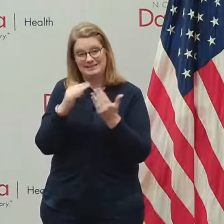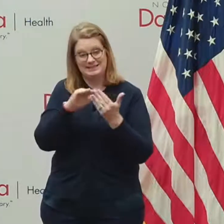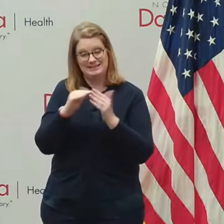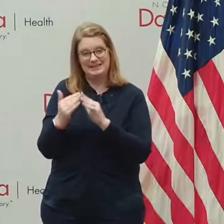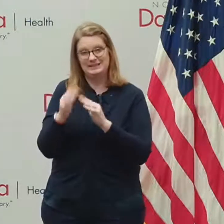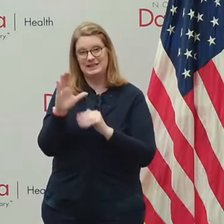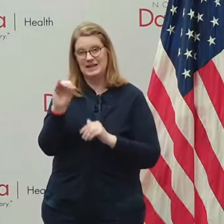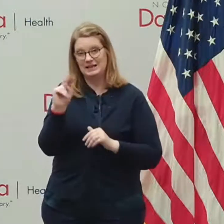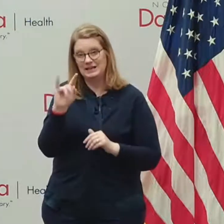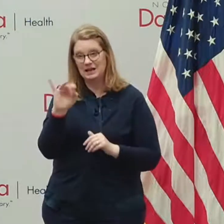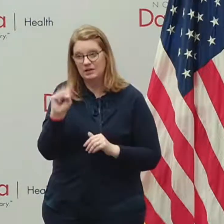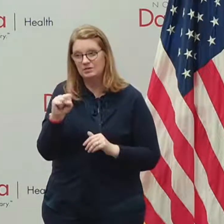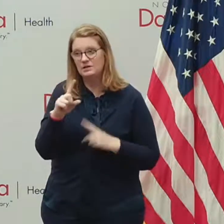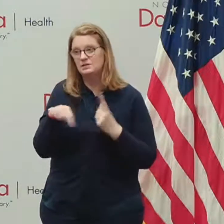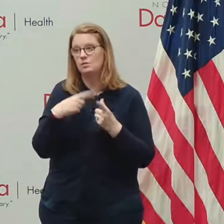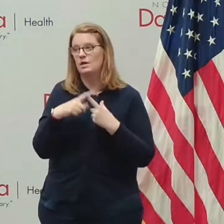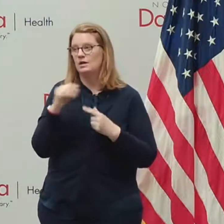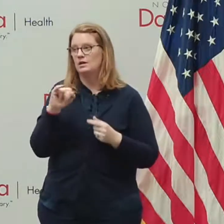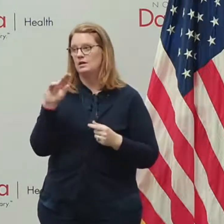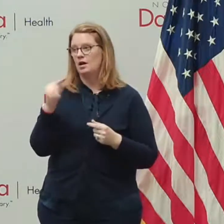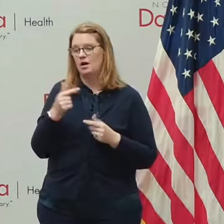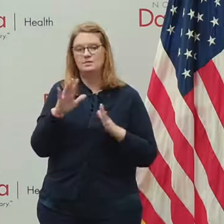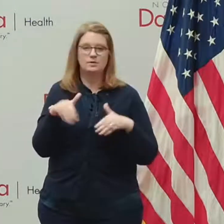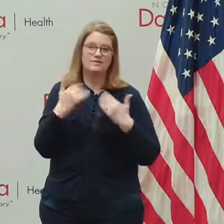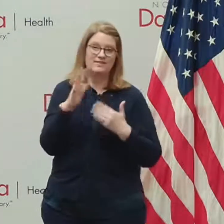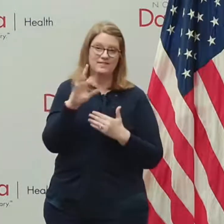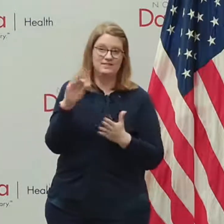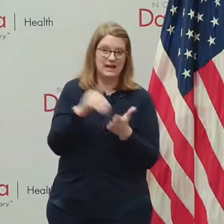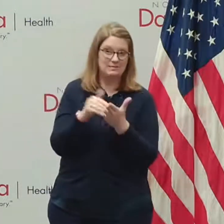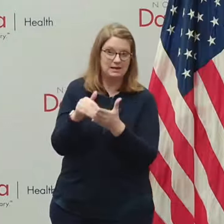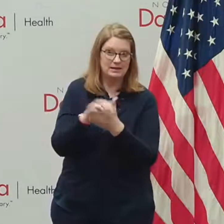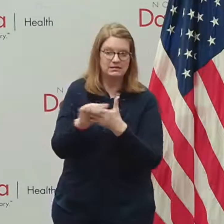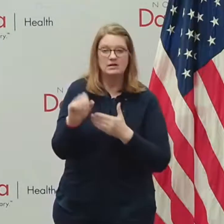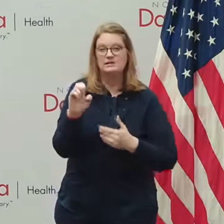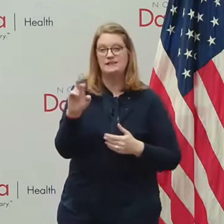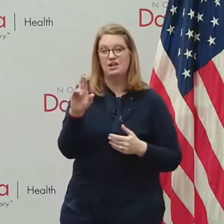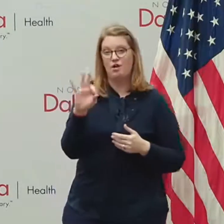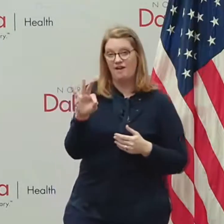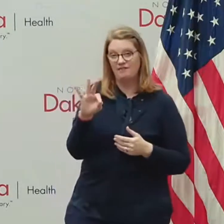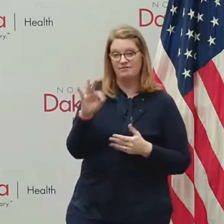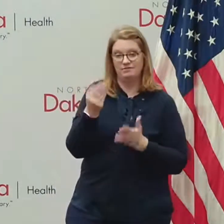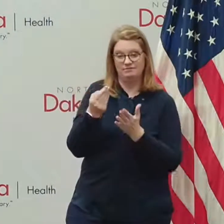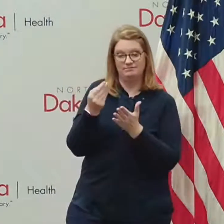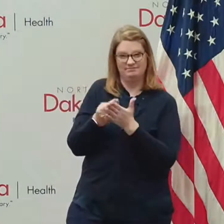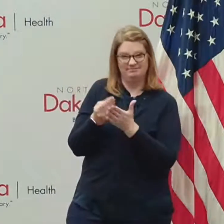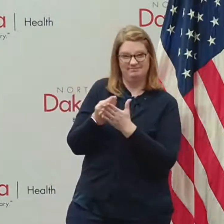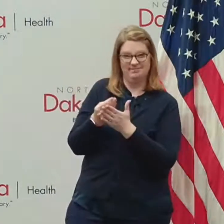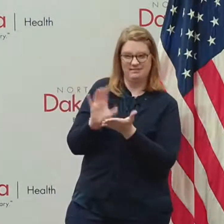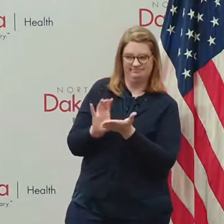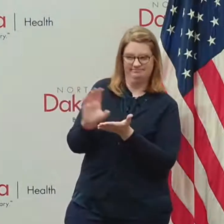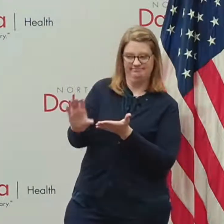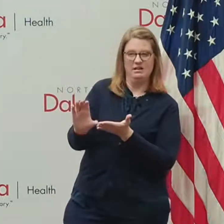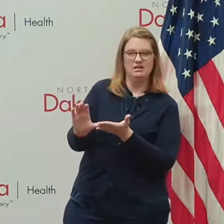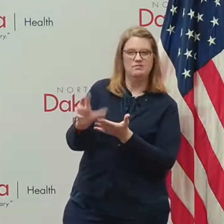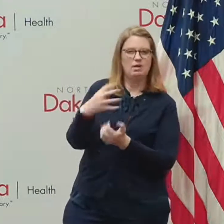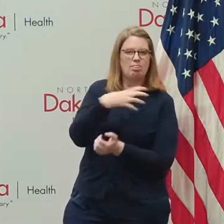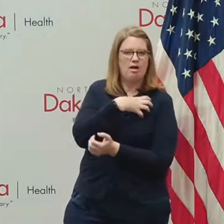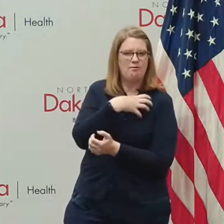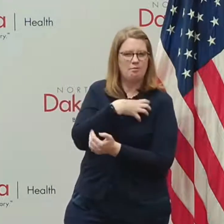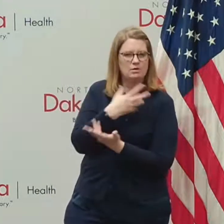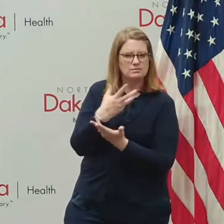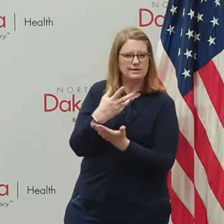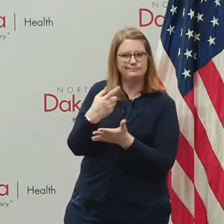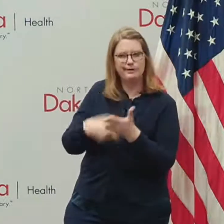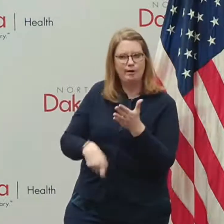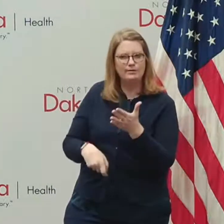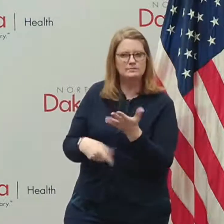counties in August, providing $59 million of CRF funds to reimburse them for law enforcement costs